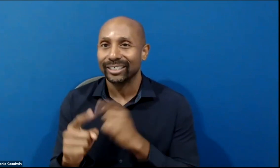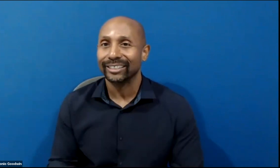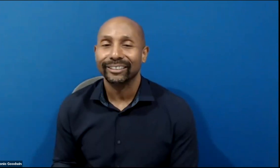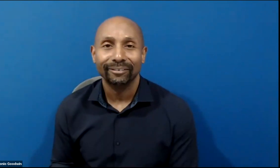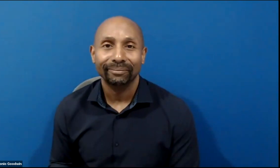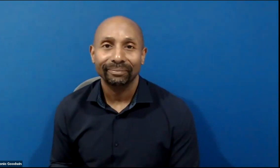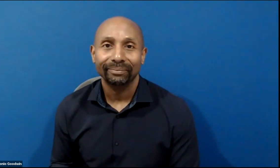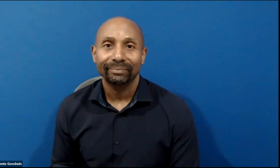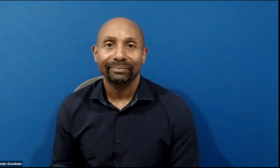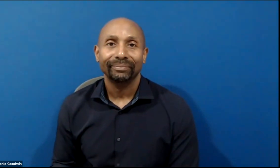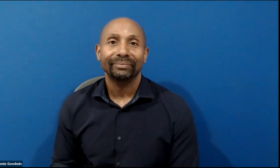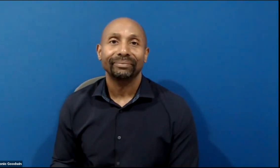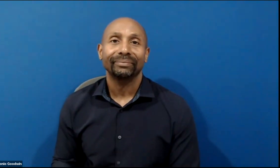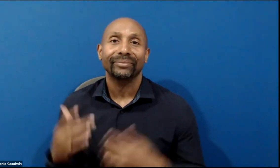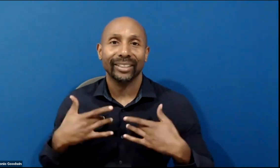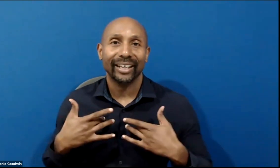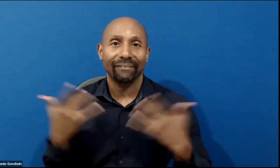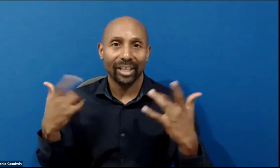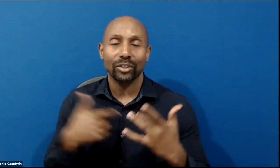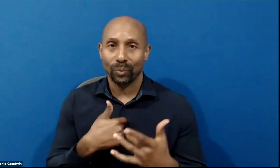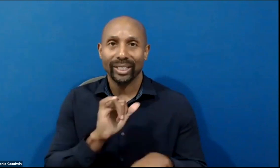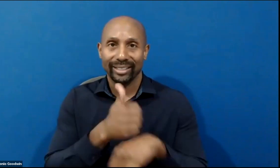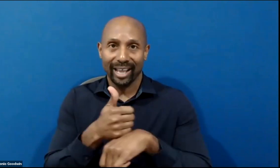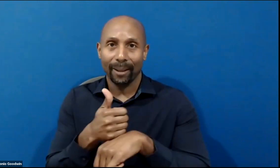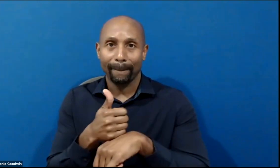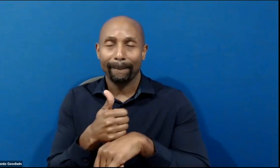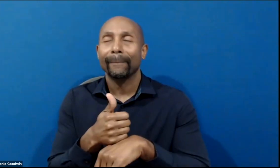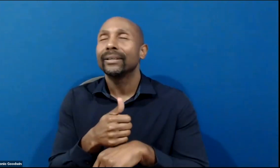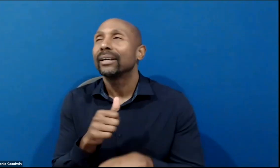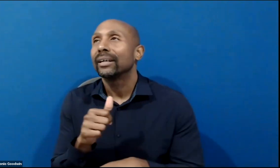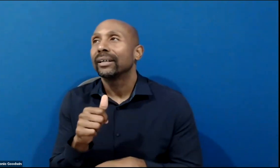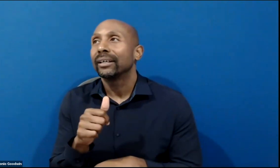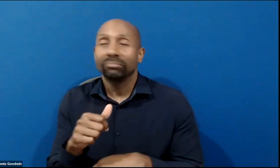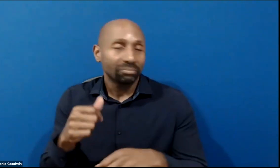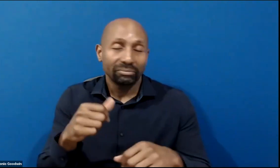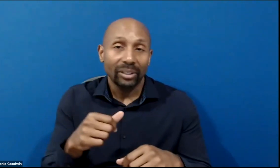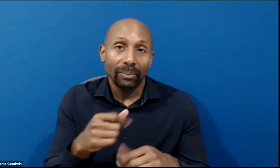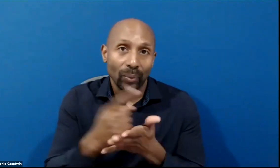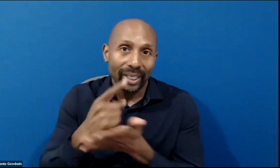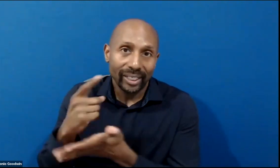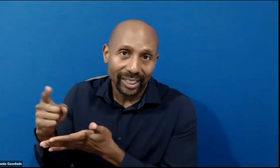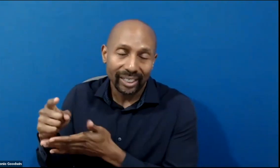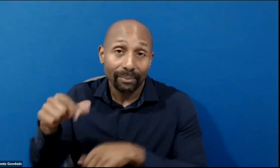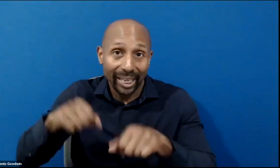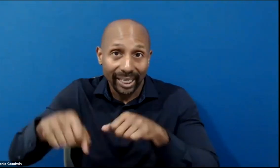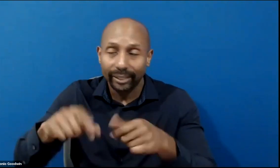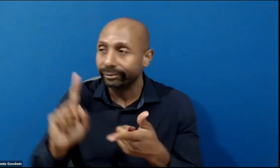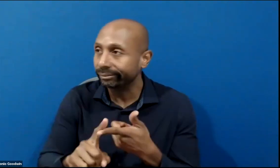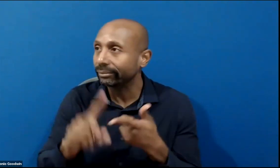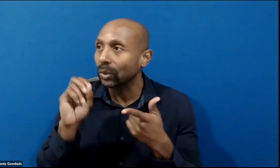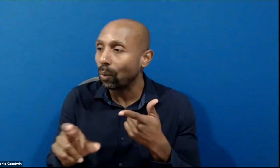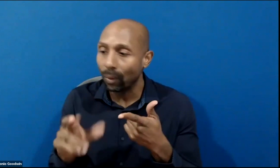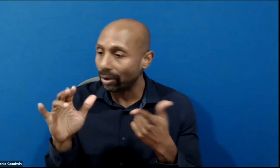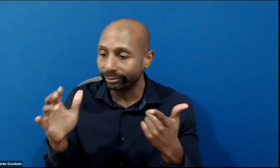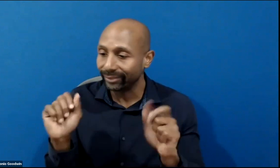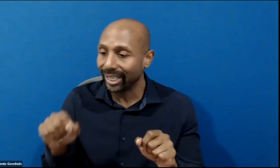the events that we create, whether it be weekly bike rides or neighborhood